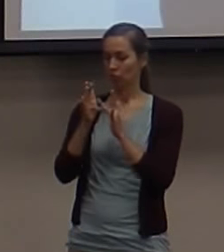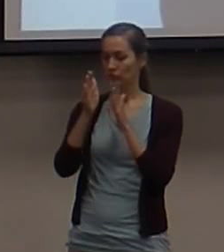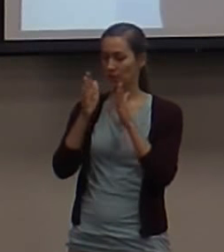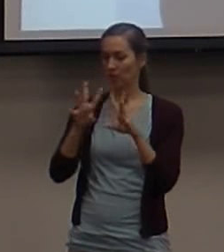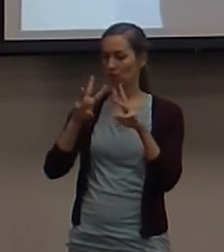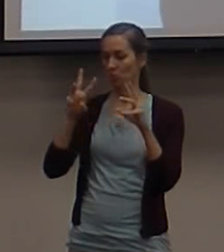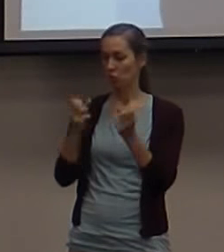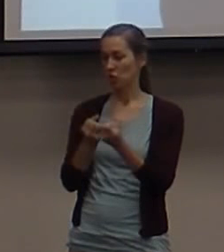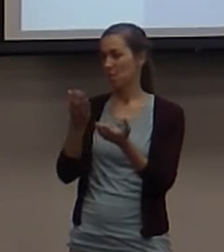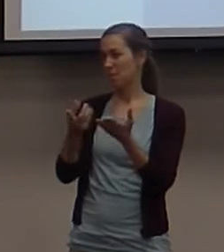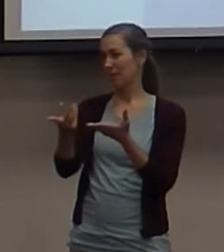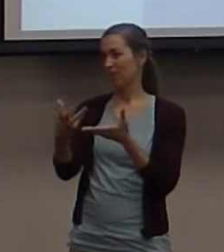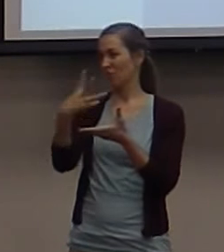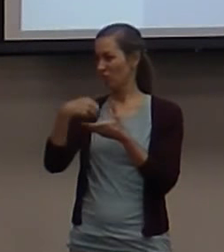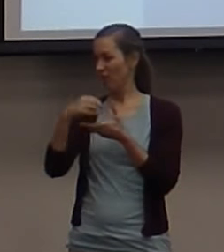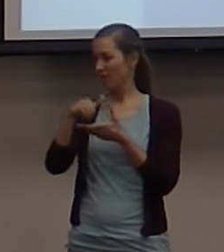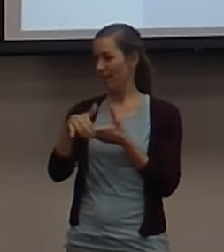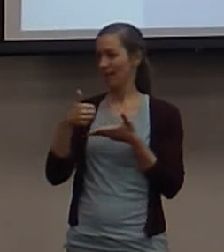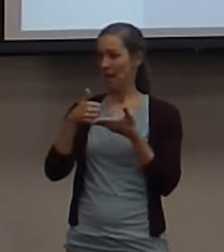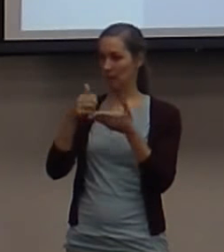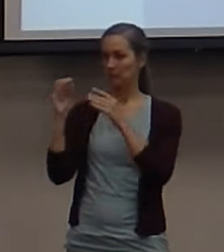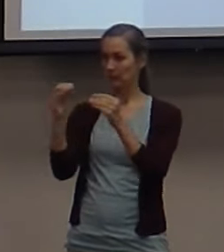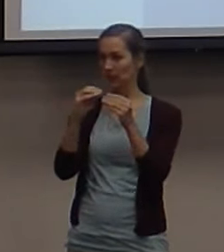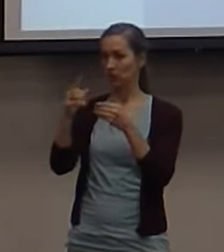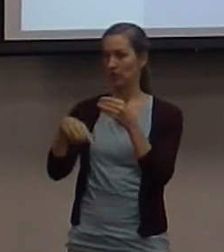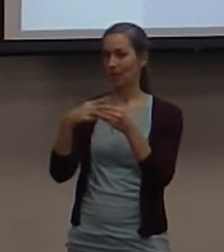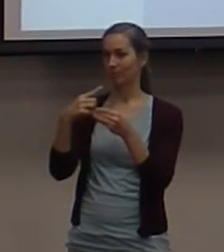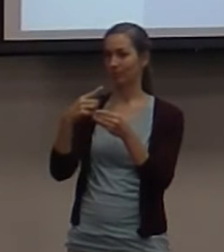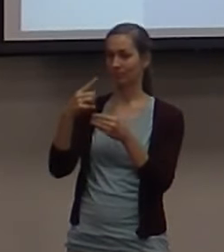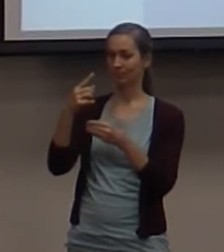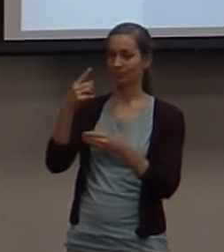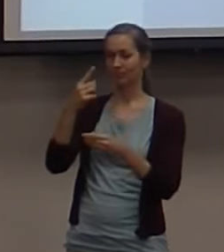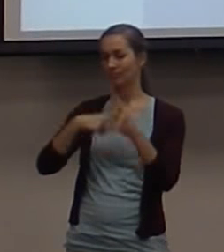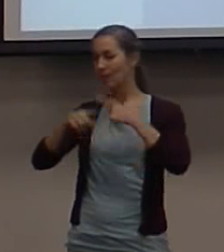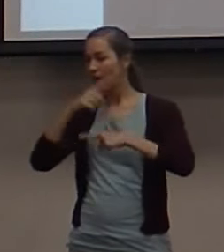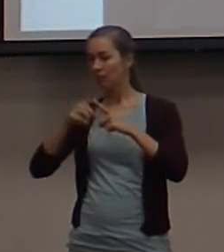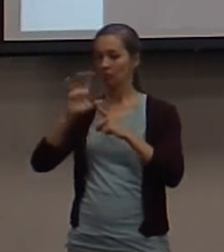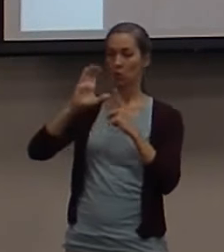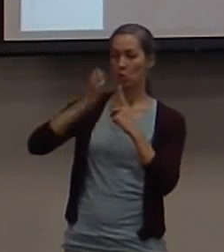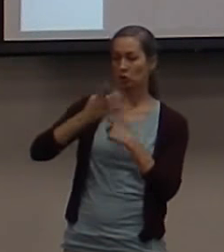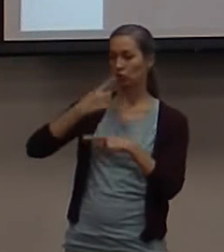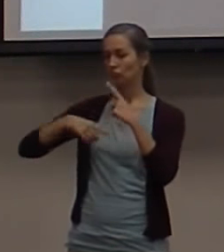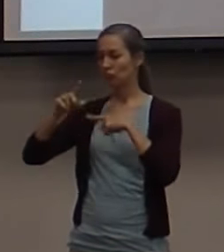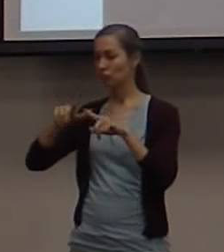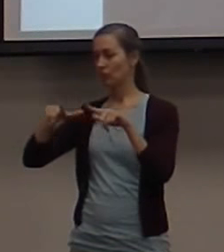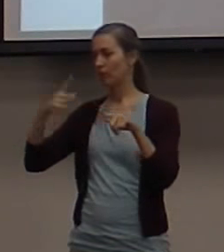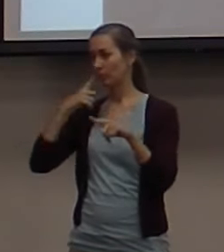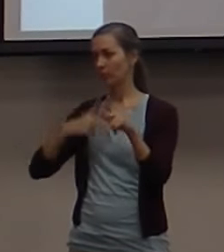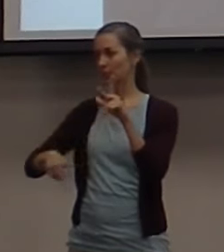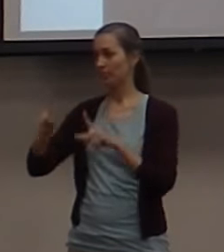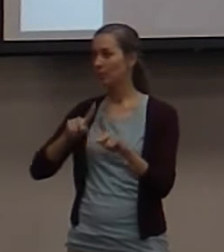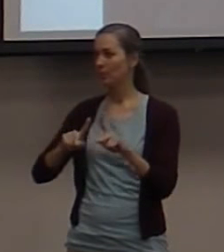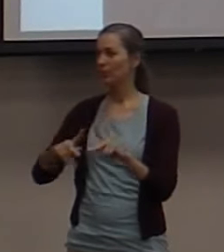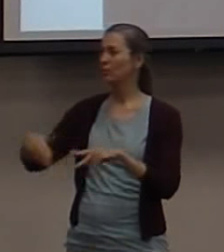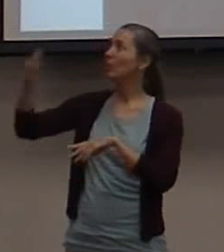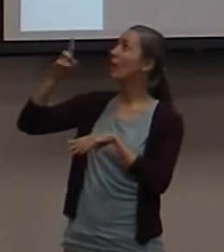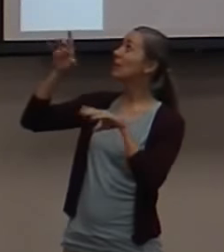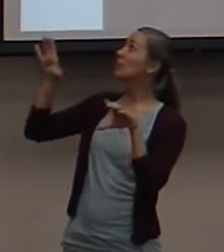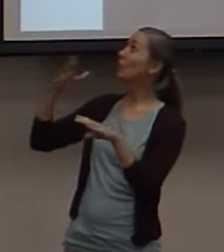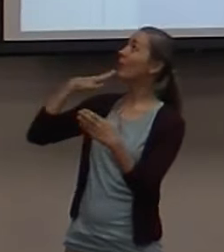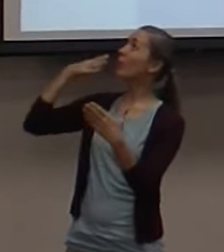part of that and helping to teach a little bit about sign culture and sign language to some of the people. God's doing good